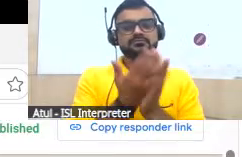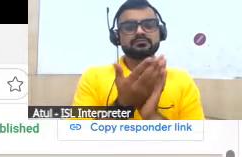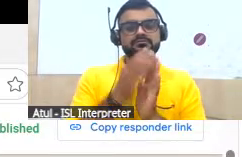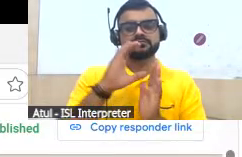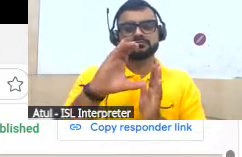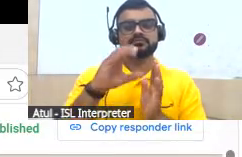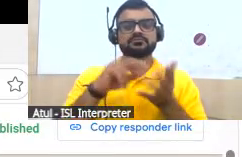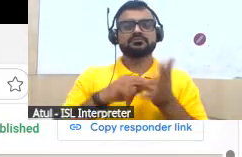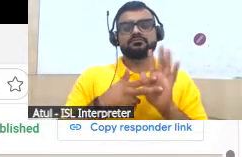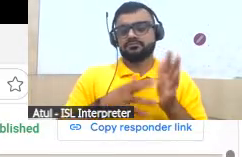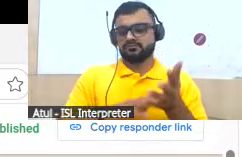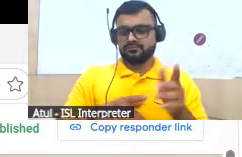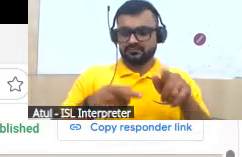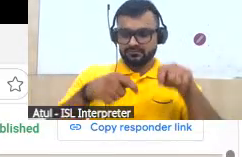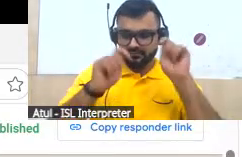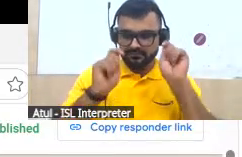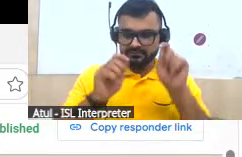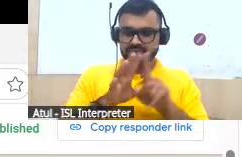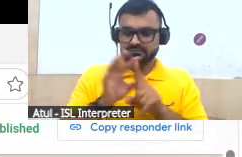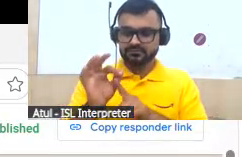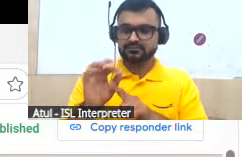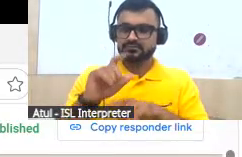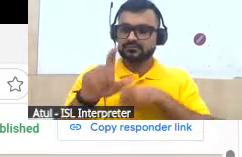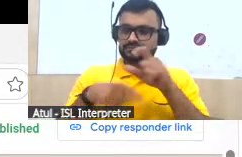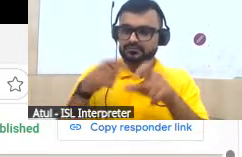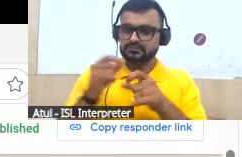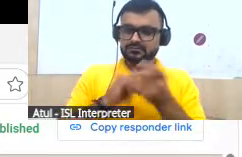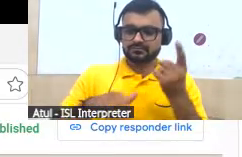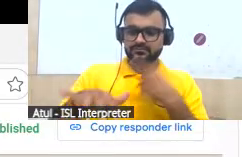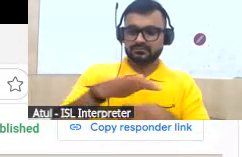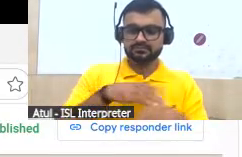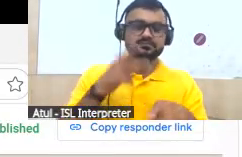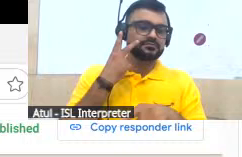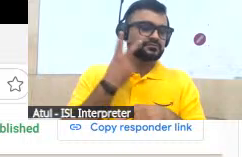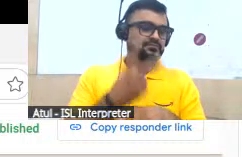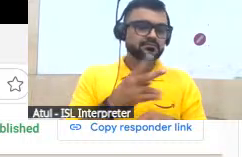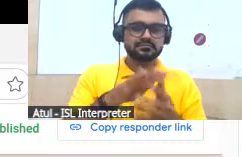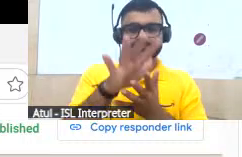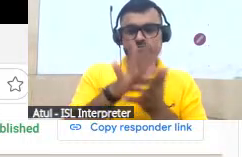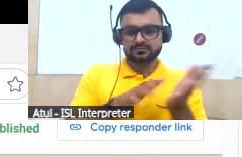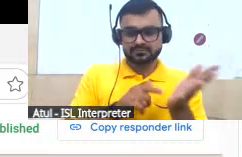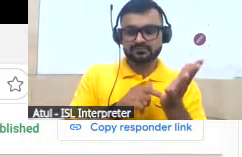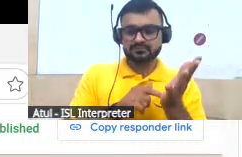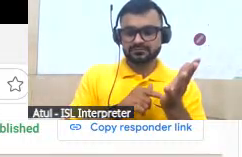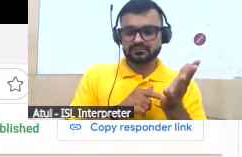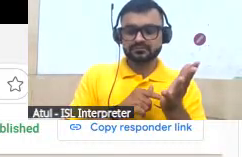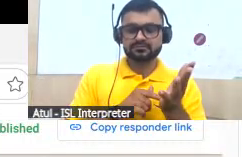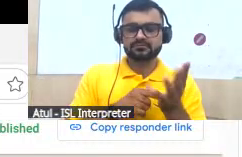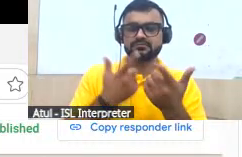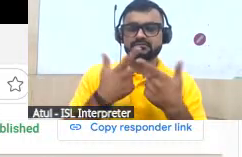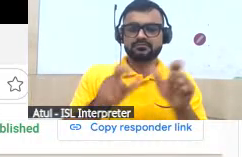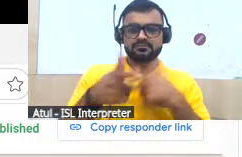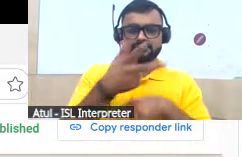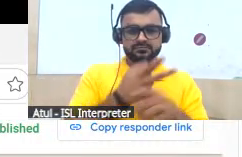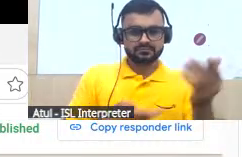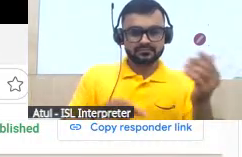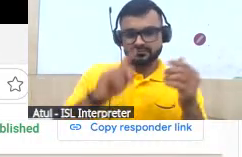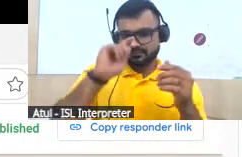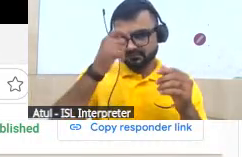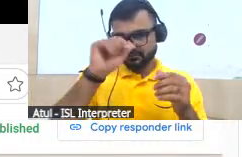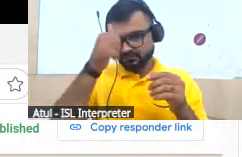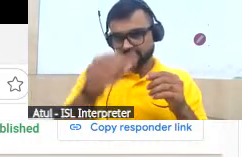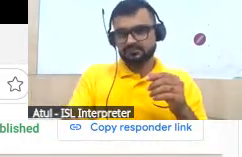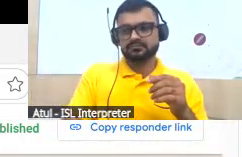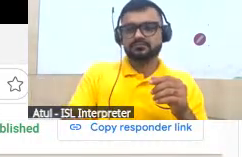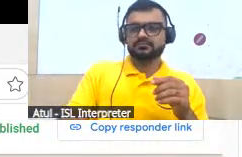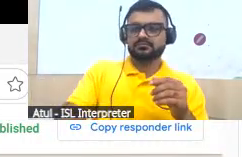which is role model company or organization. You can see that the form is bilingual in both English and Hindi,